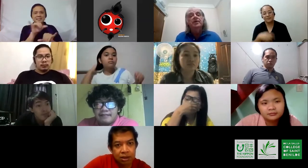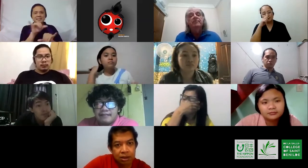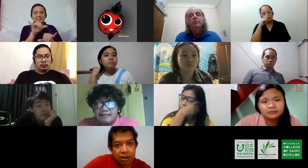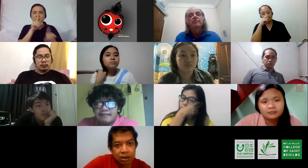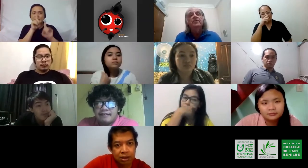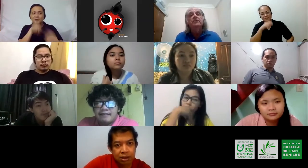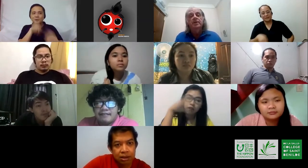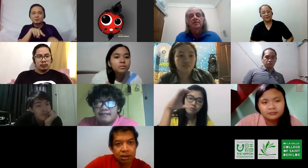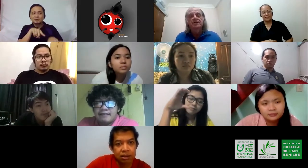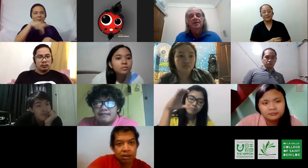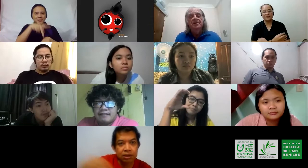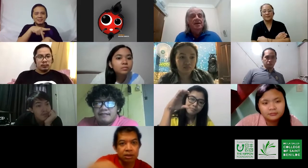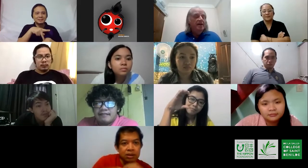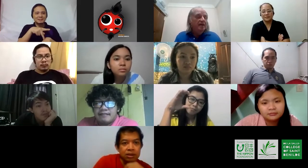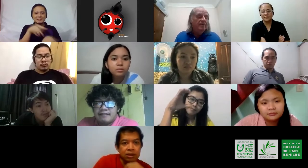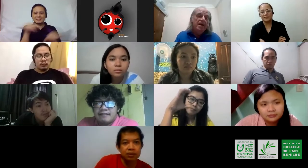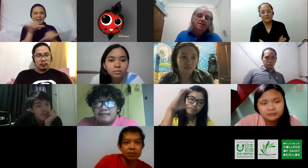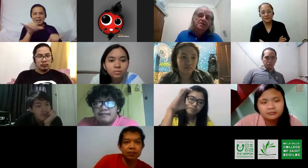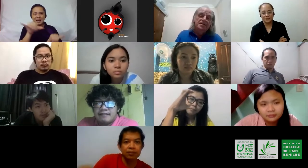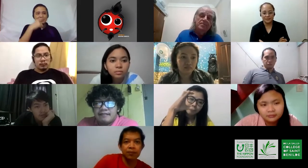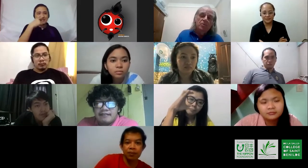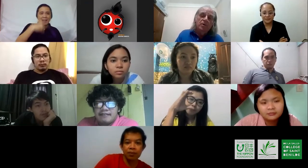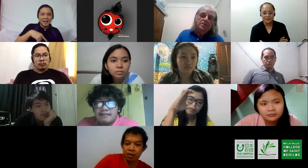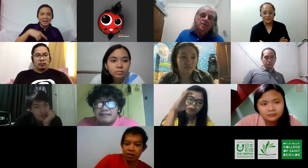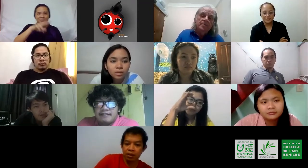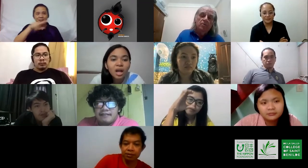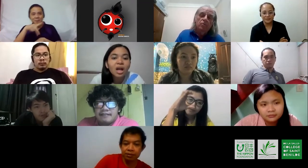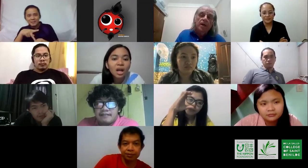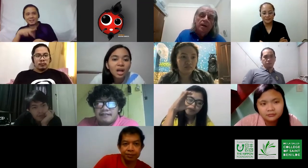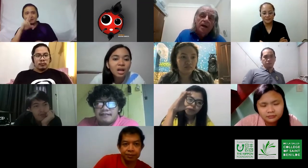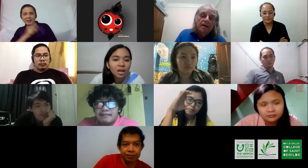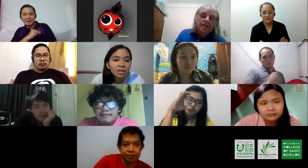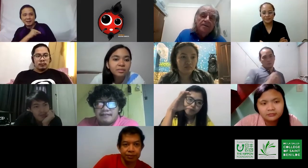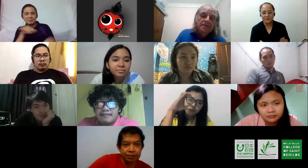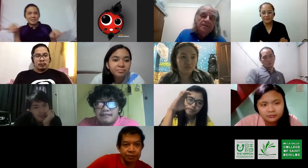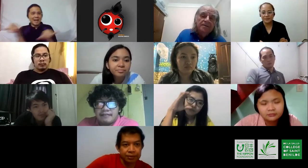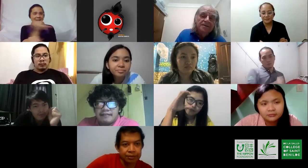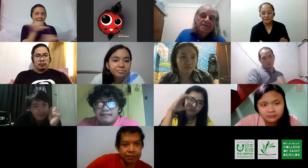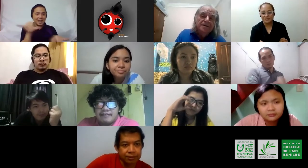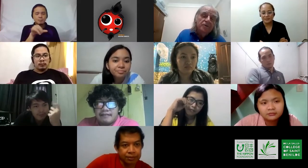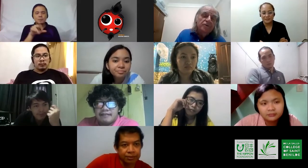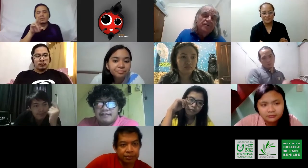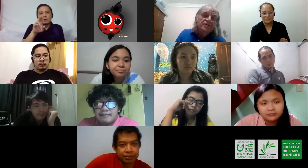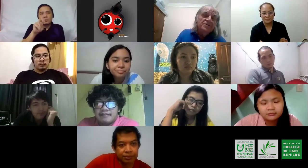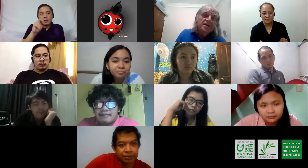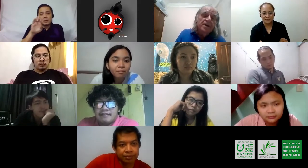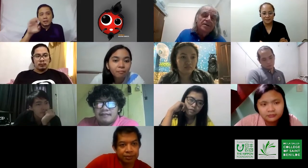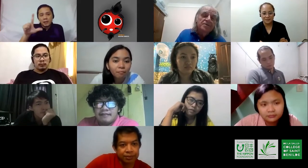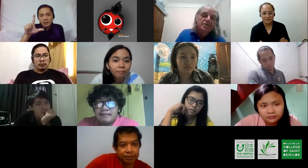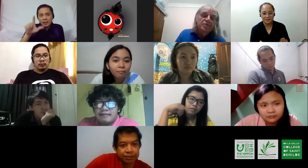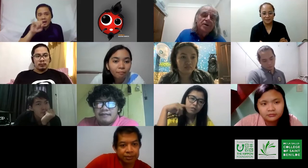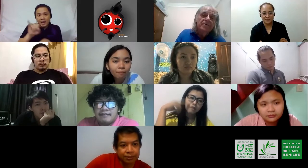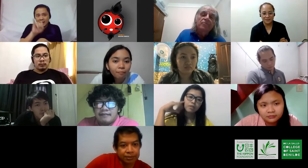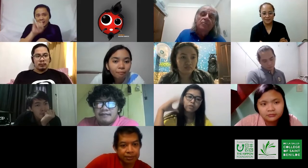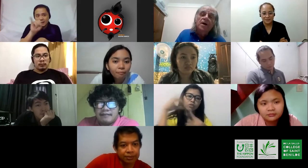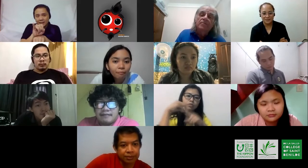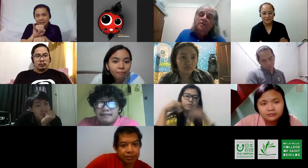for Philippines. If I ask the same question about Reno Island, then you give the same answer you gave for Providence